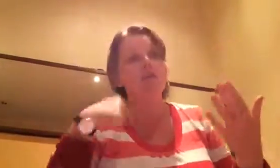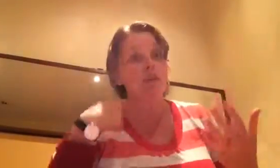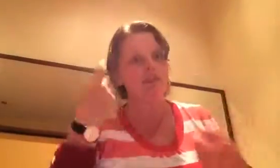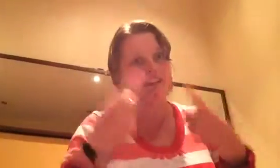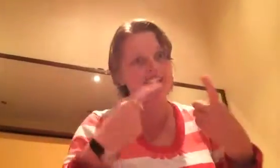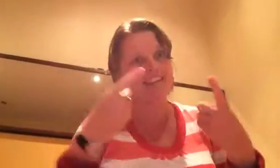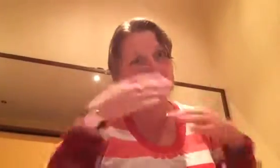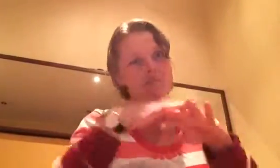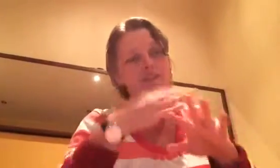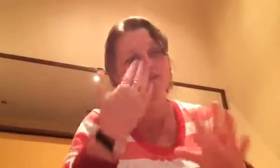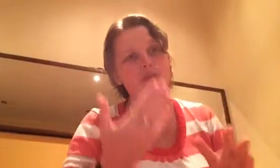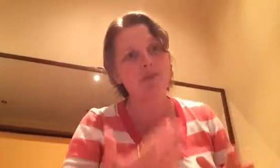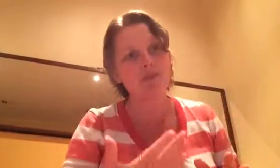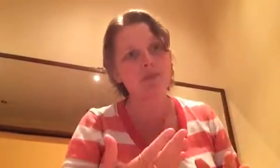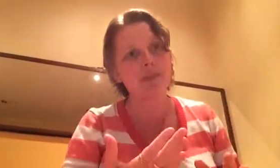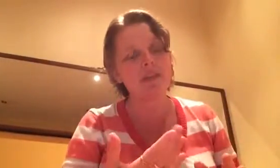we find, in mainstream schools.